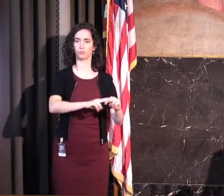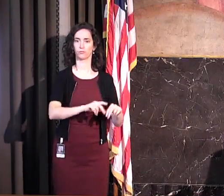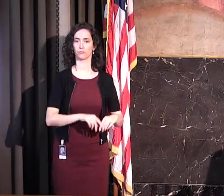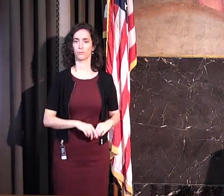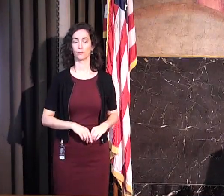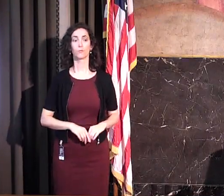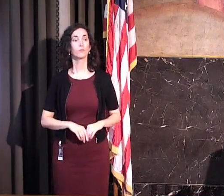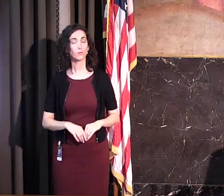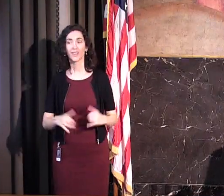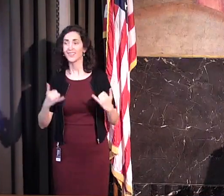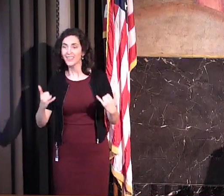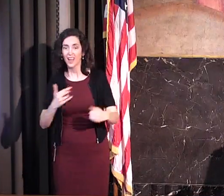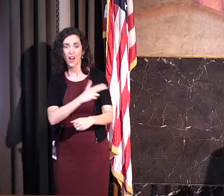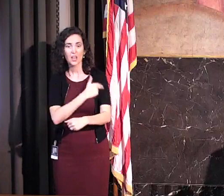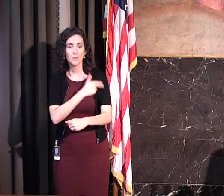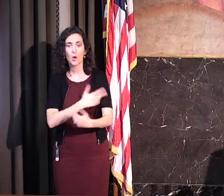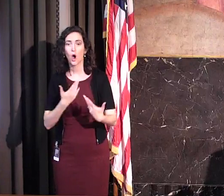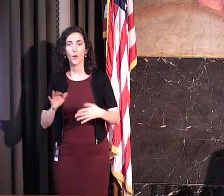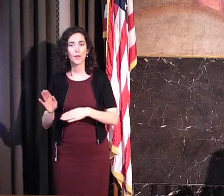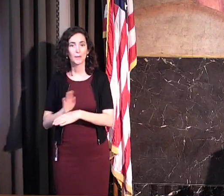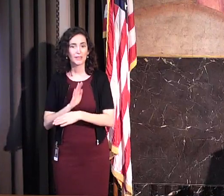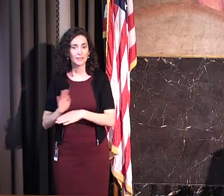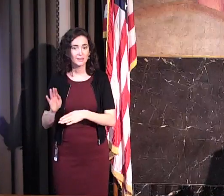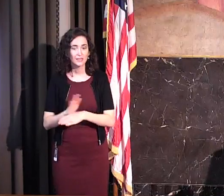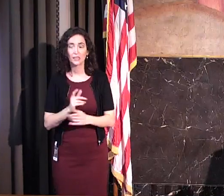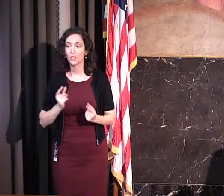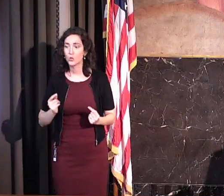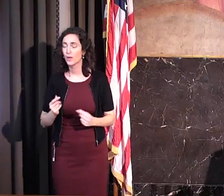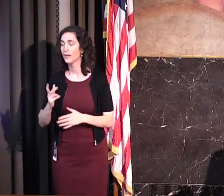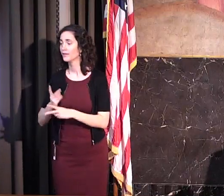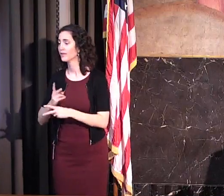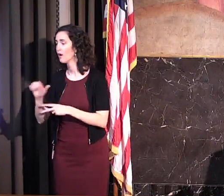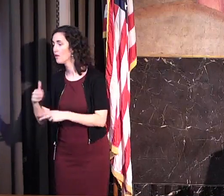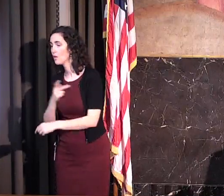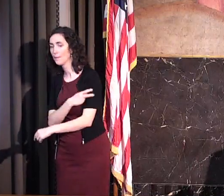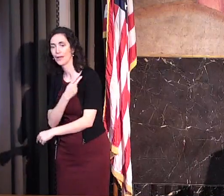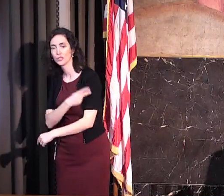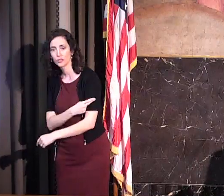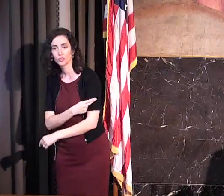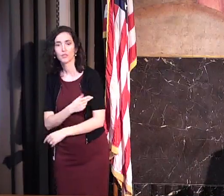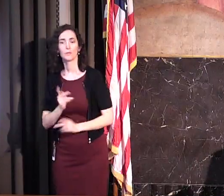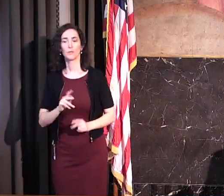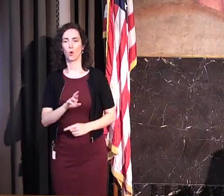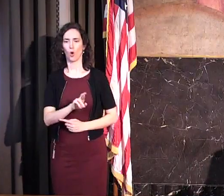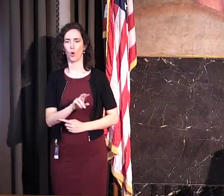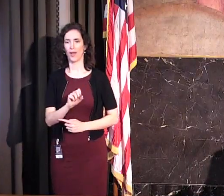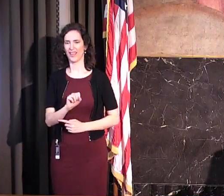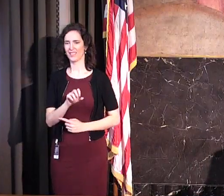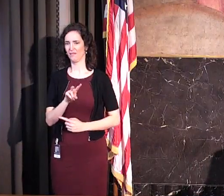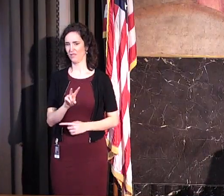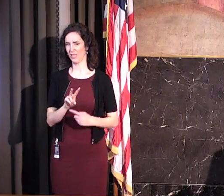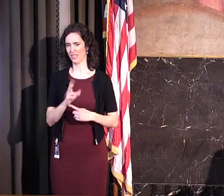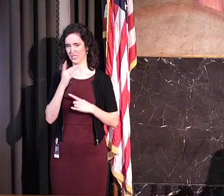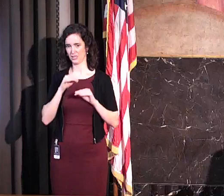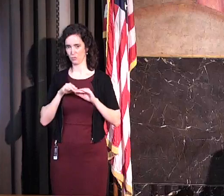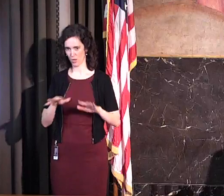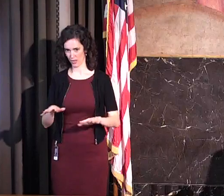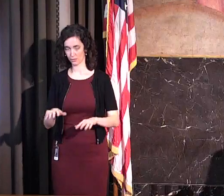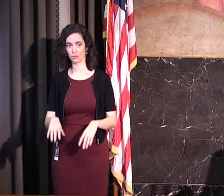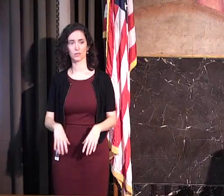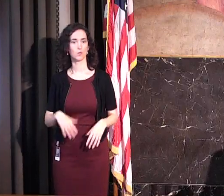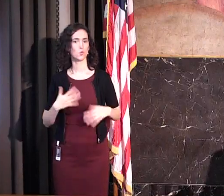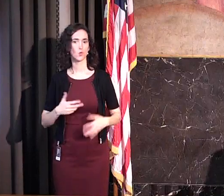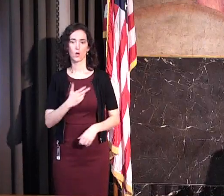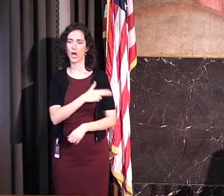hospitals are busy already caring for other patients, a lot of RSV right now, and hospitals are having a